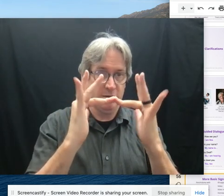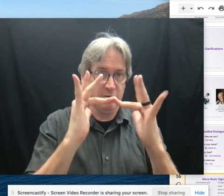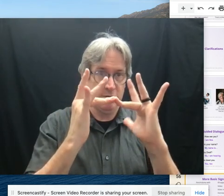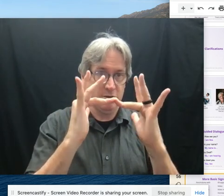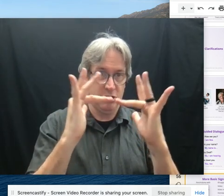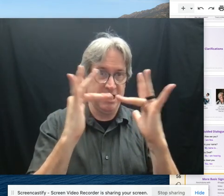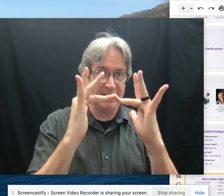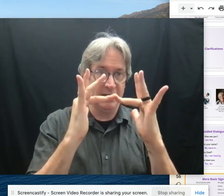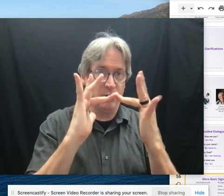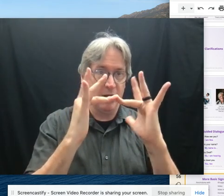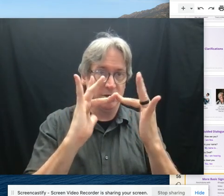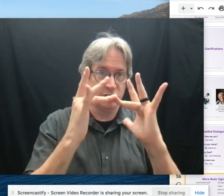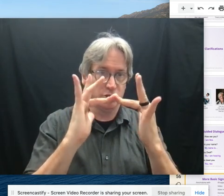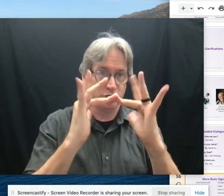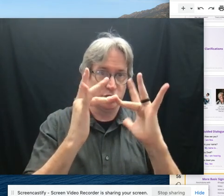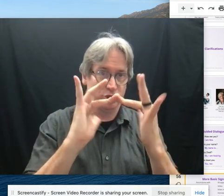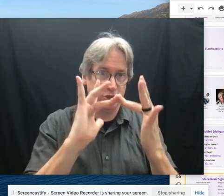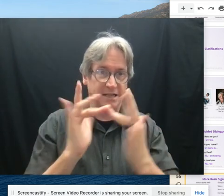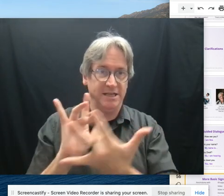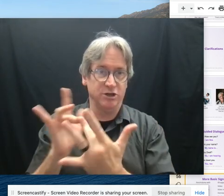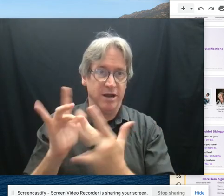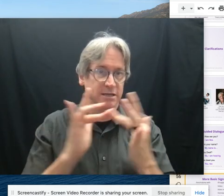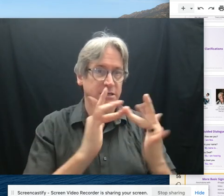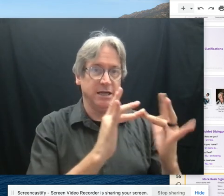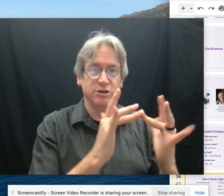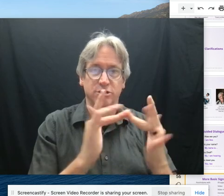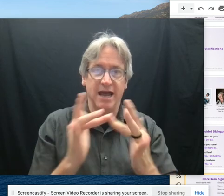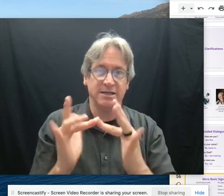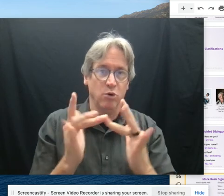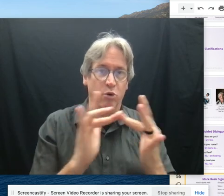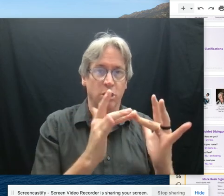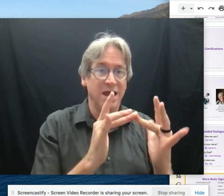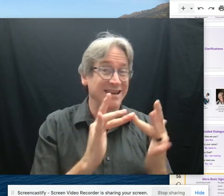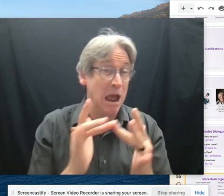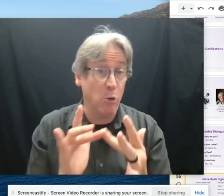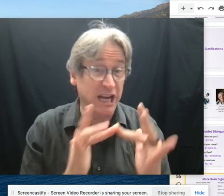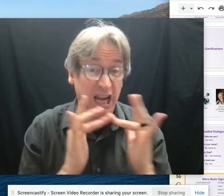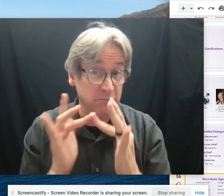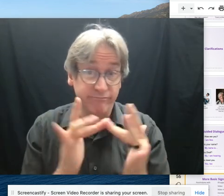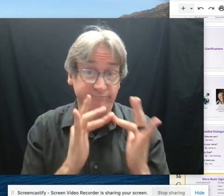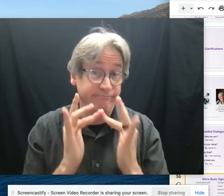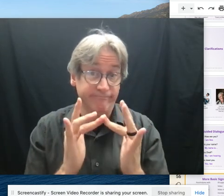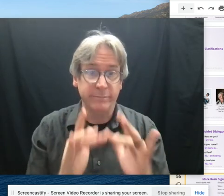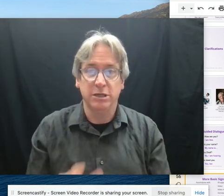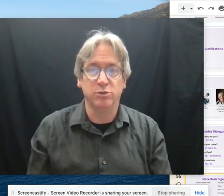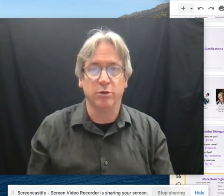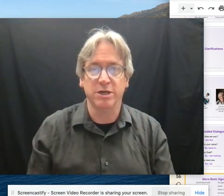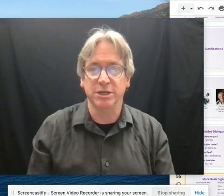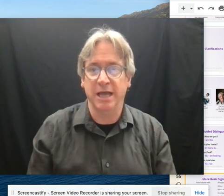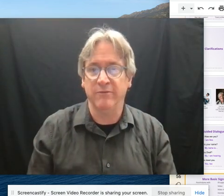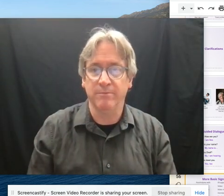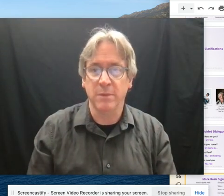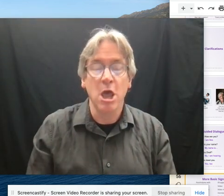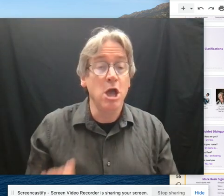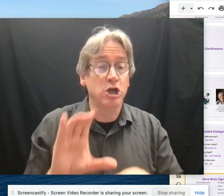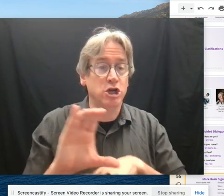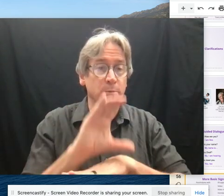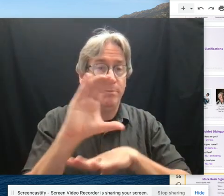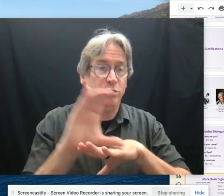we connect it like wires. That's internet. Internet or networking. That's where it originally came